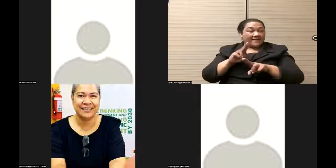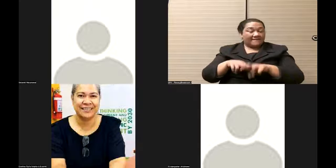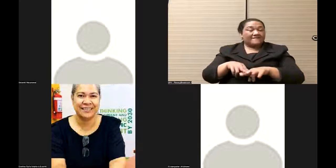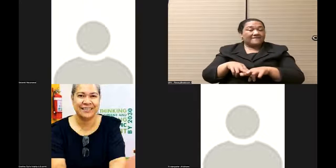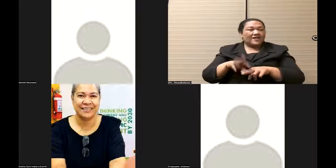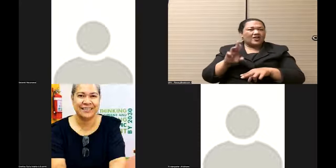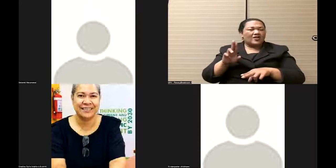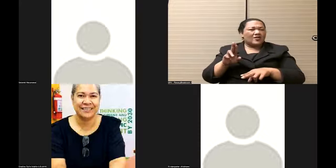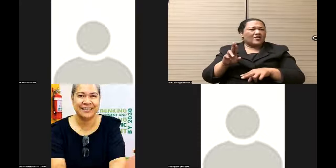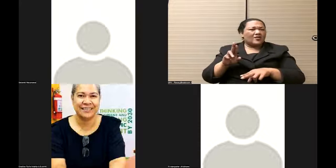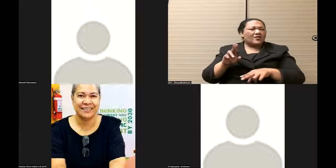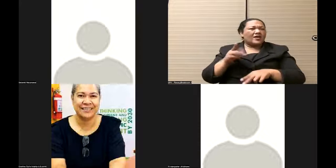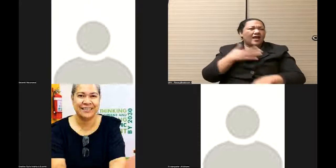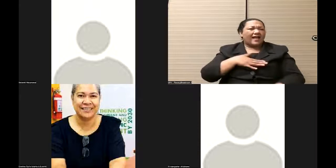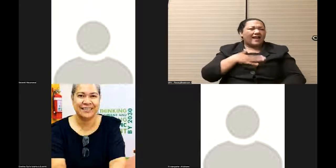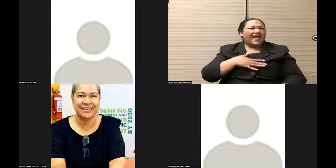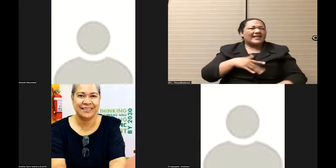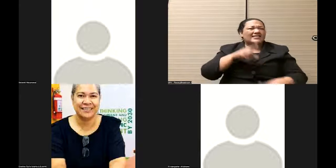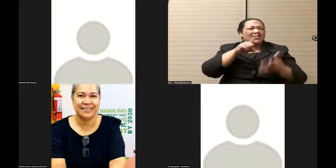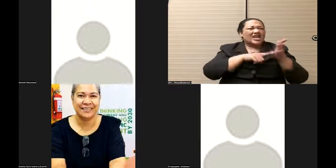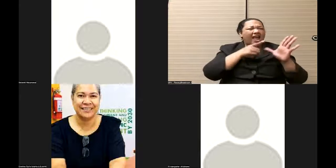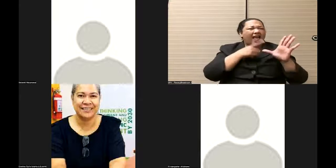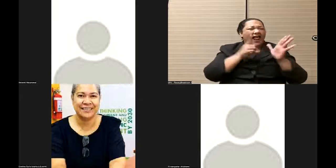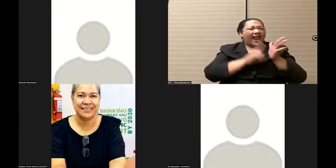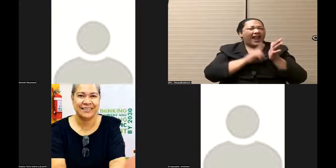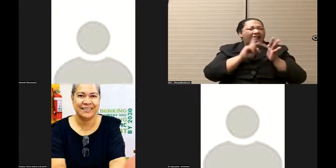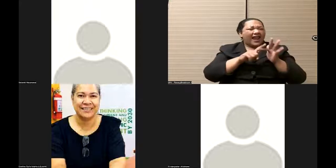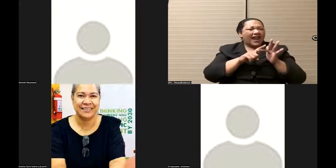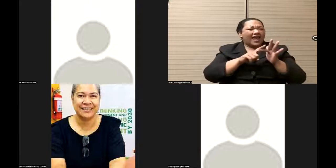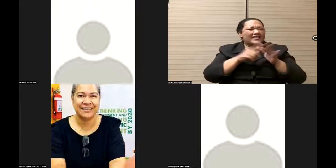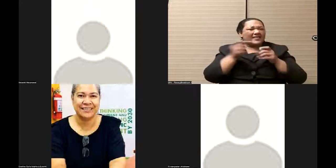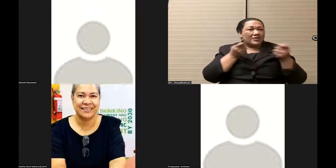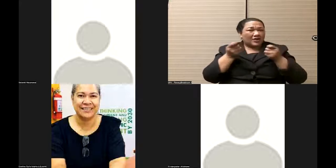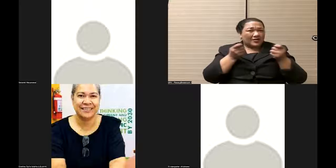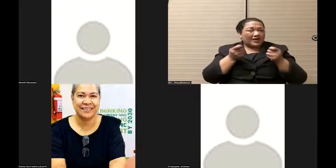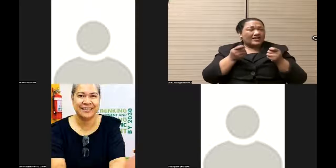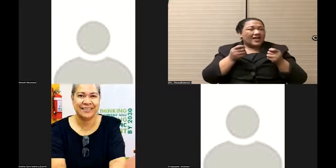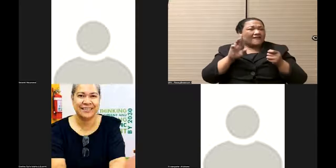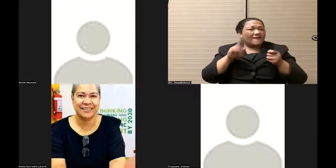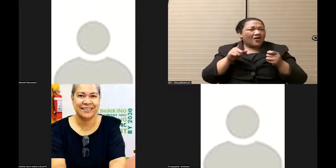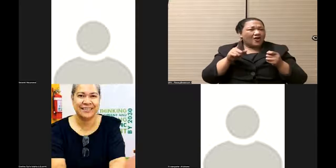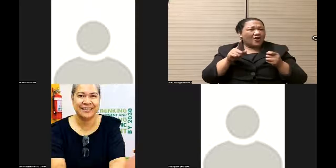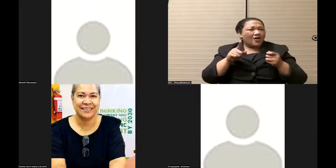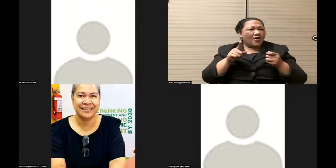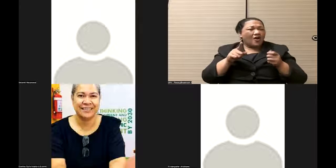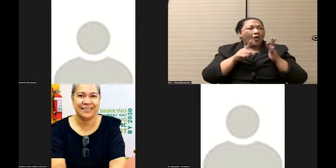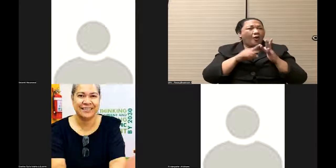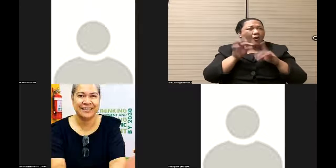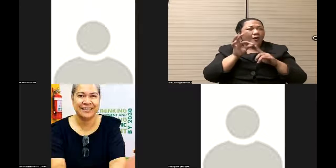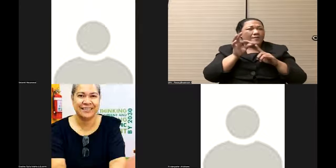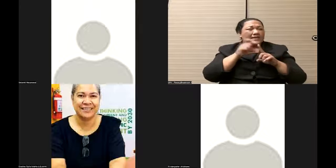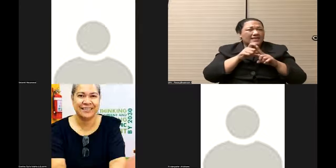moderator for the OPD session, theme one. I think I may have hurried you